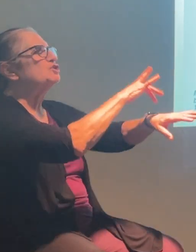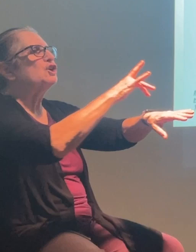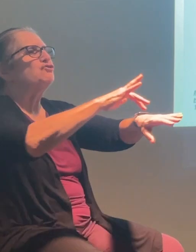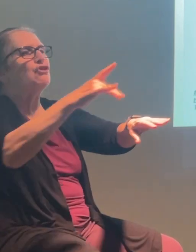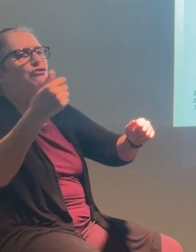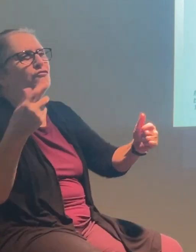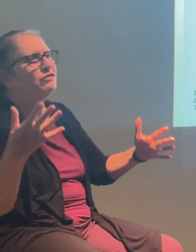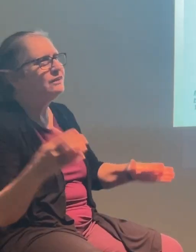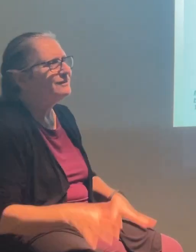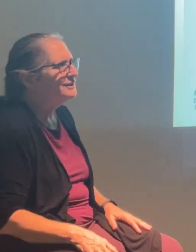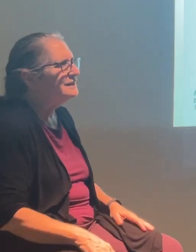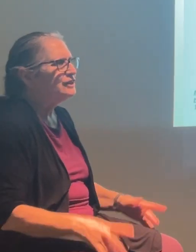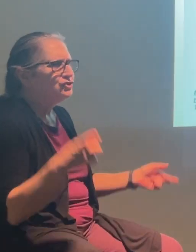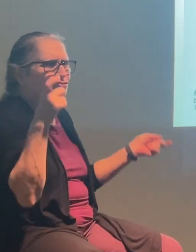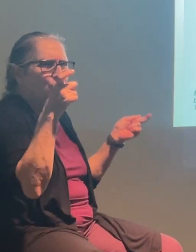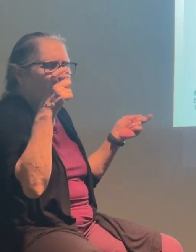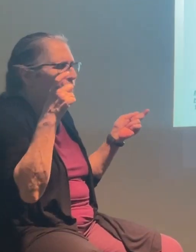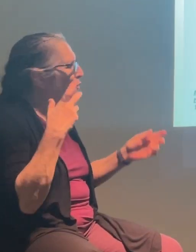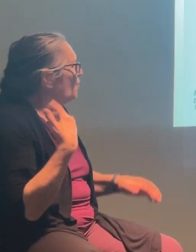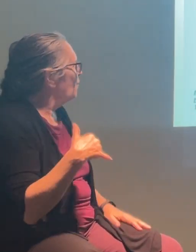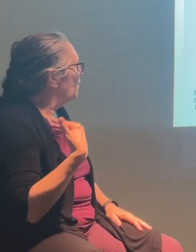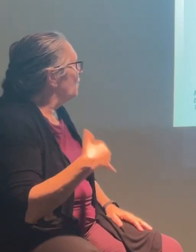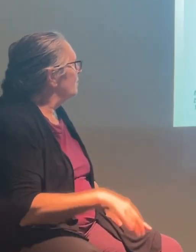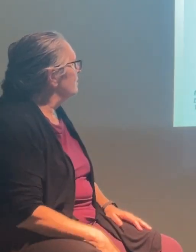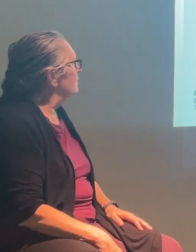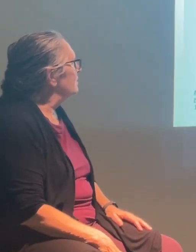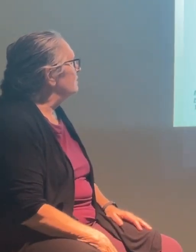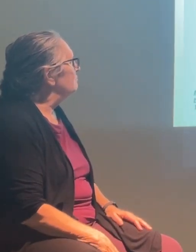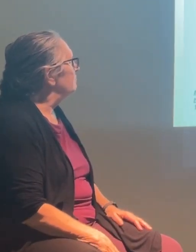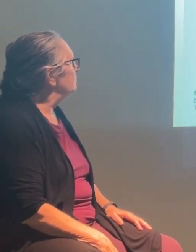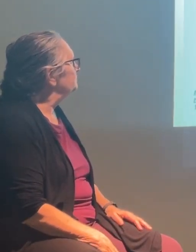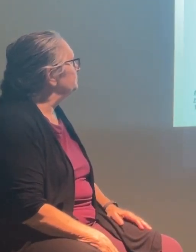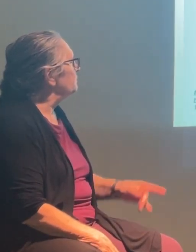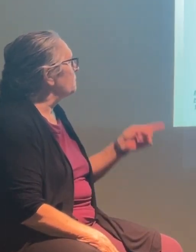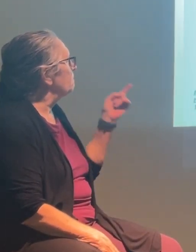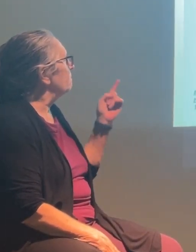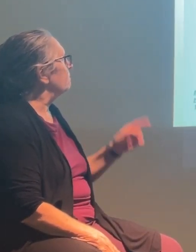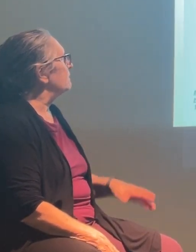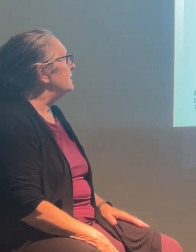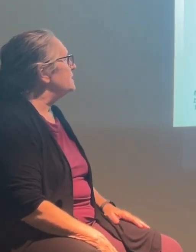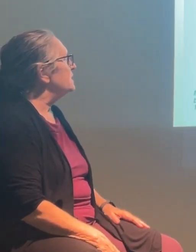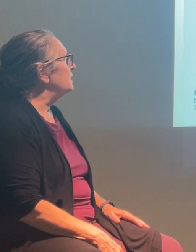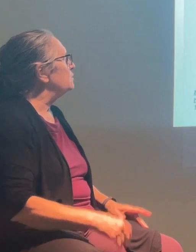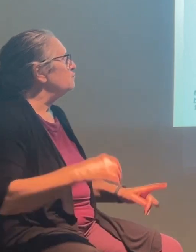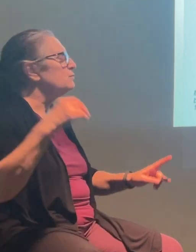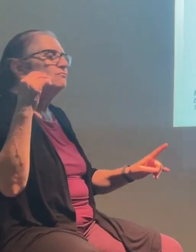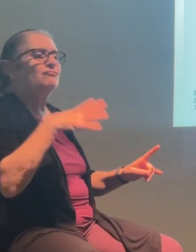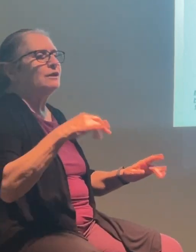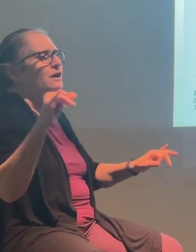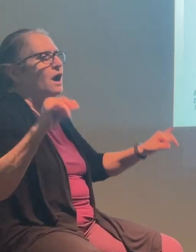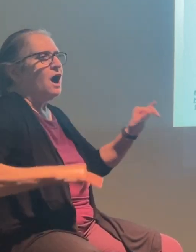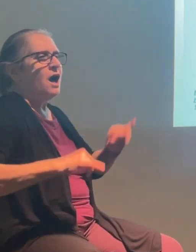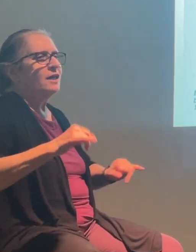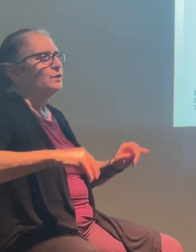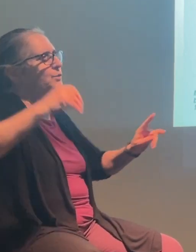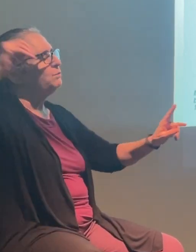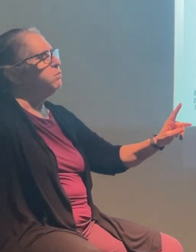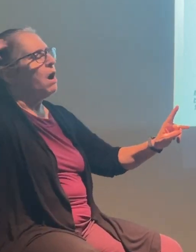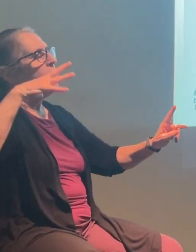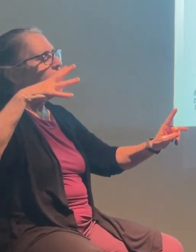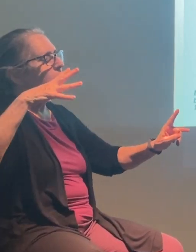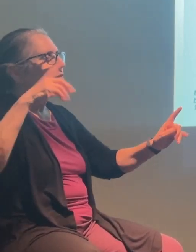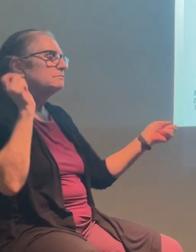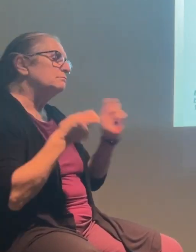for the control. But beautiful, the lighting, this is direct lighting from Hollywood. You could see, and then you redo it in a studio and so